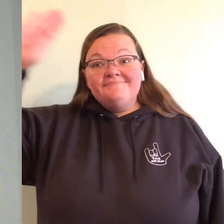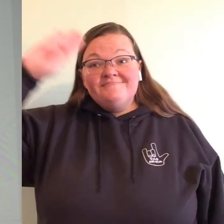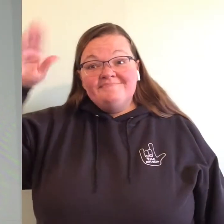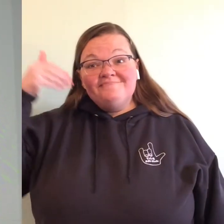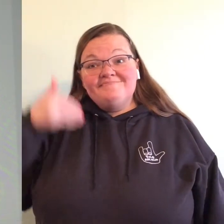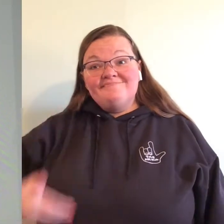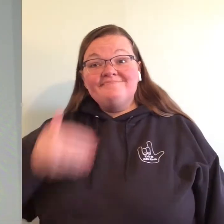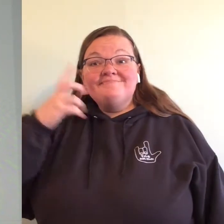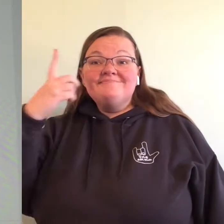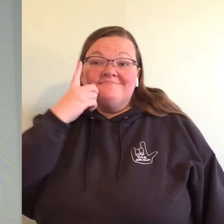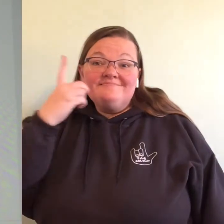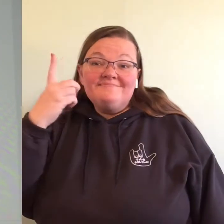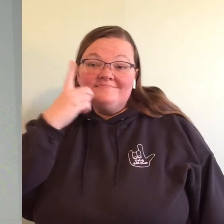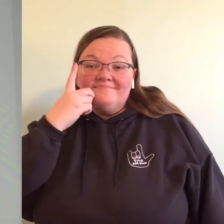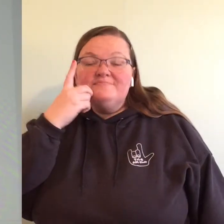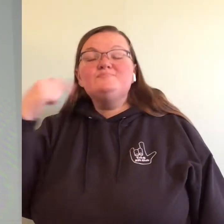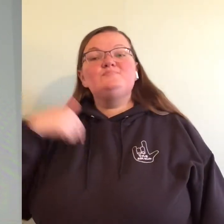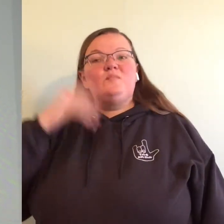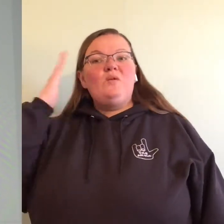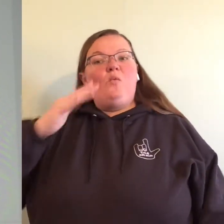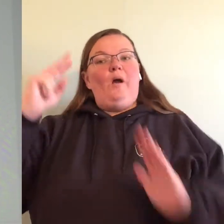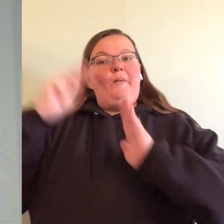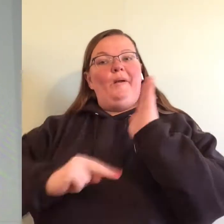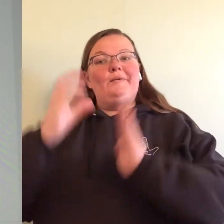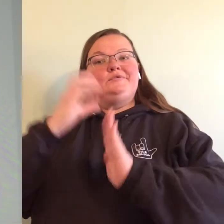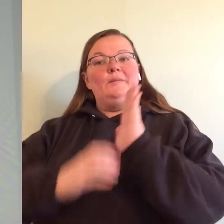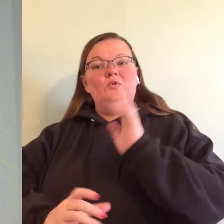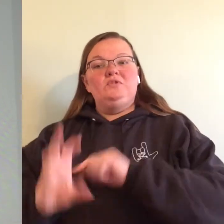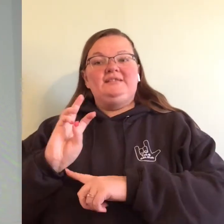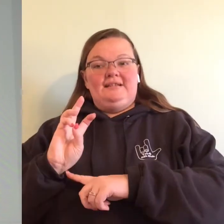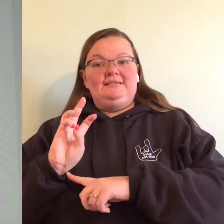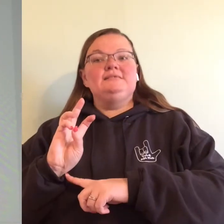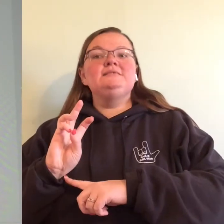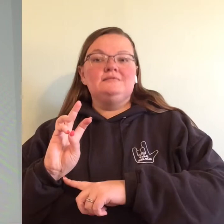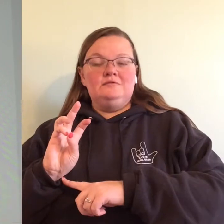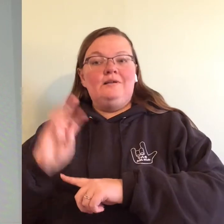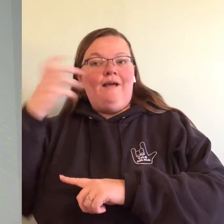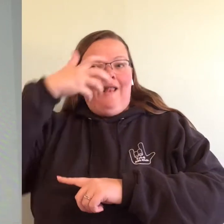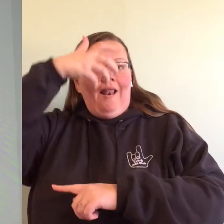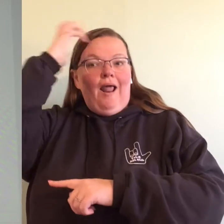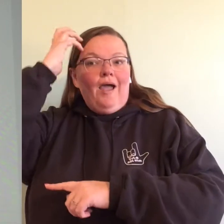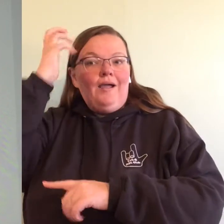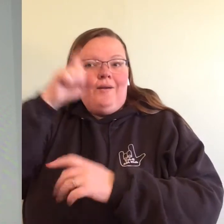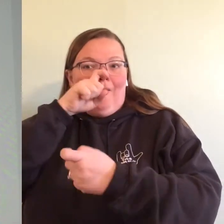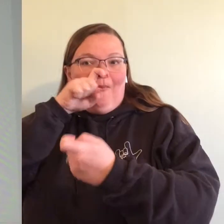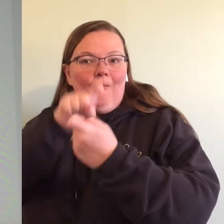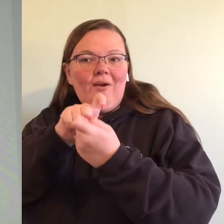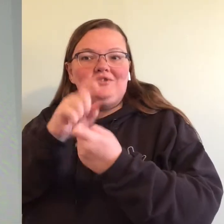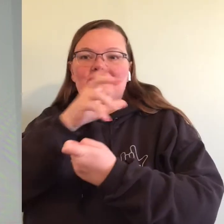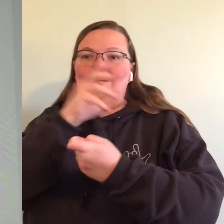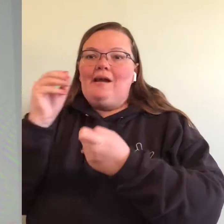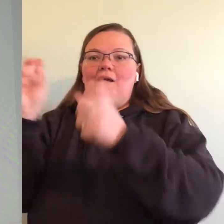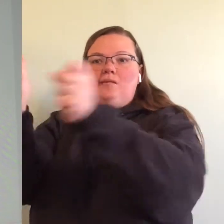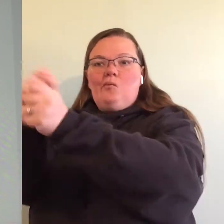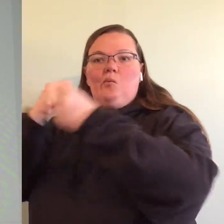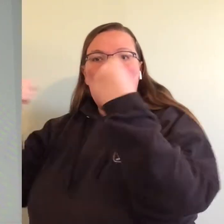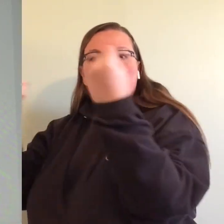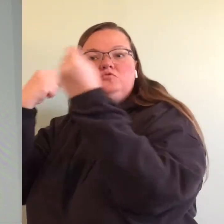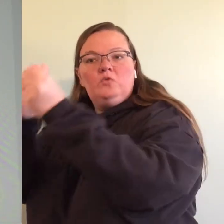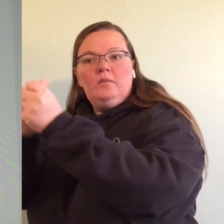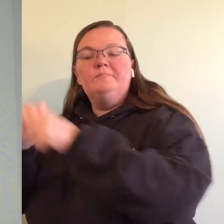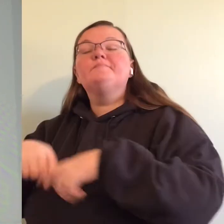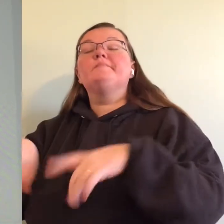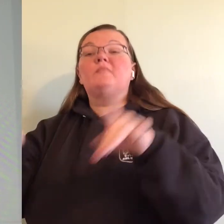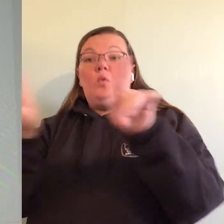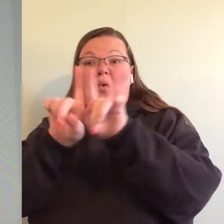Hello, everybody. This is Dr. Hayden, and I'm going to be reading Chapter 6 from The Lion, the Witch, and the Wardrobe by C.S. Lewis. And also,